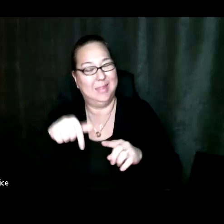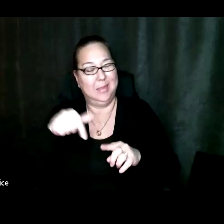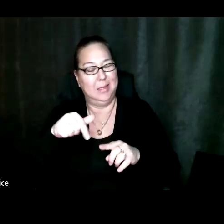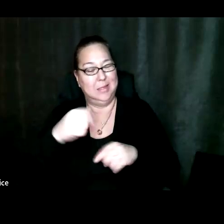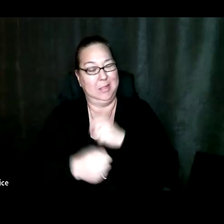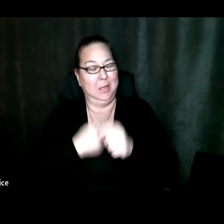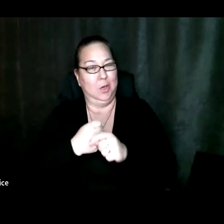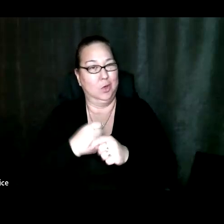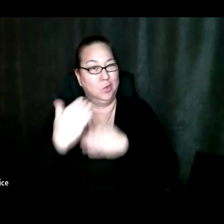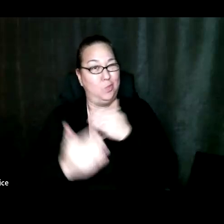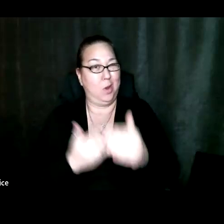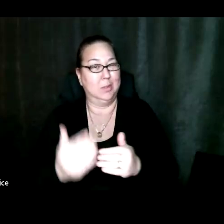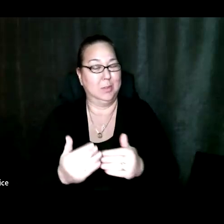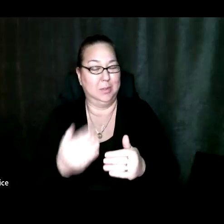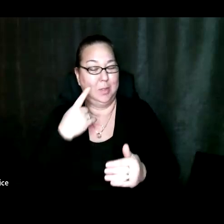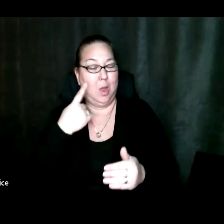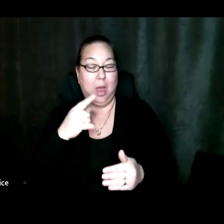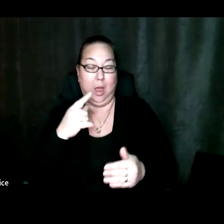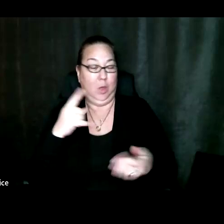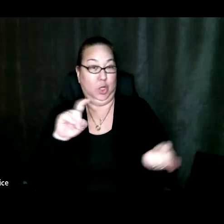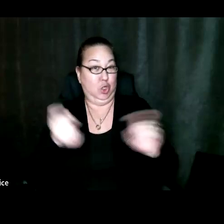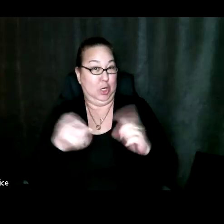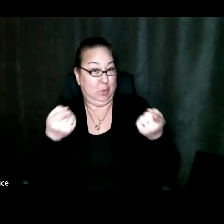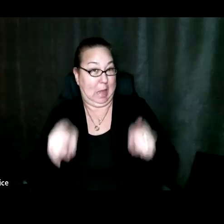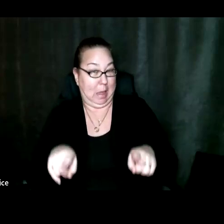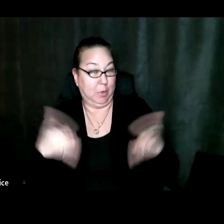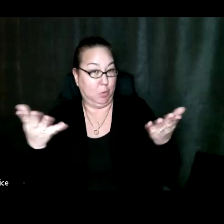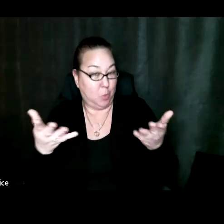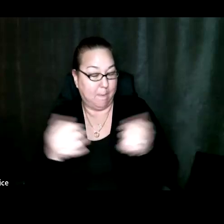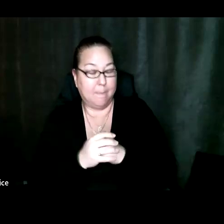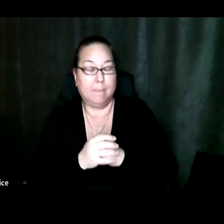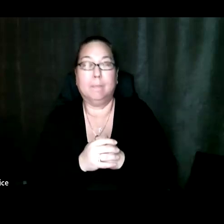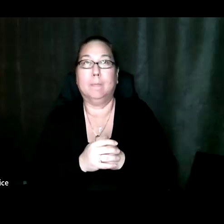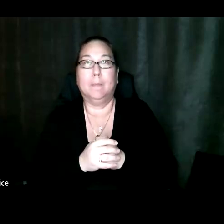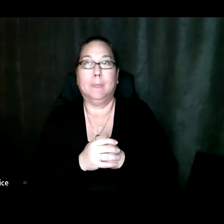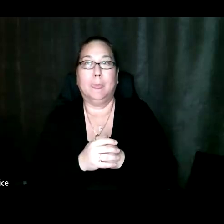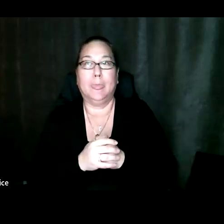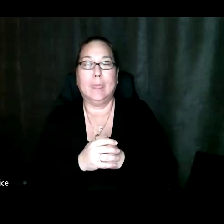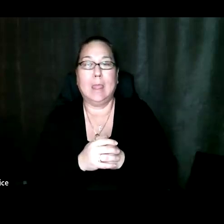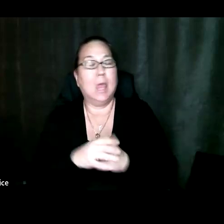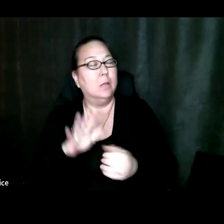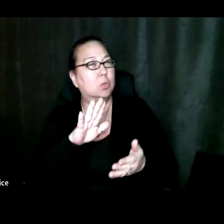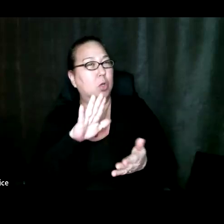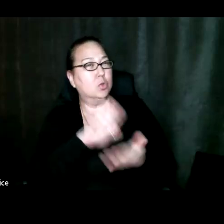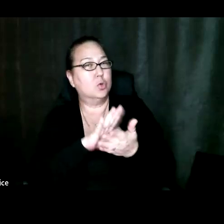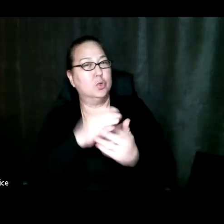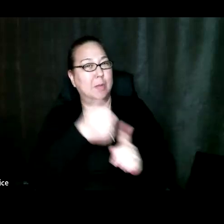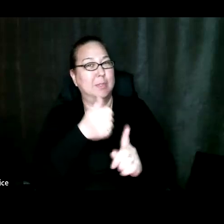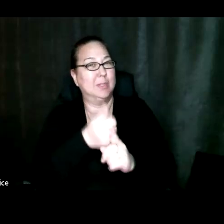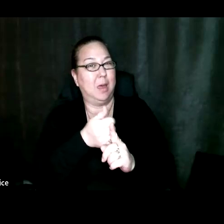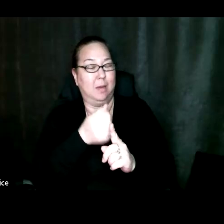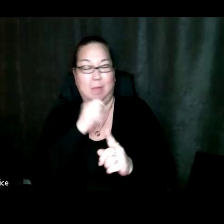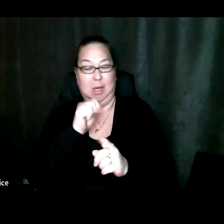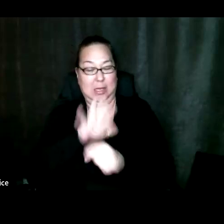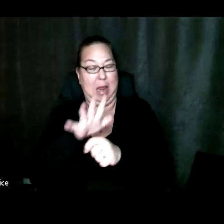the change for this year is the schools that might be we believe are potentially relatively underfunded, they're getting a sort